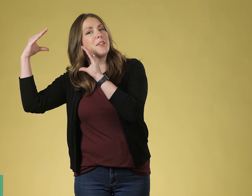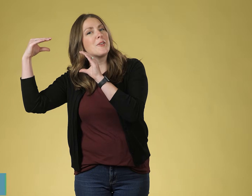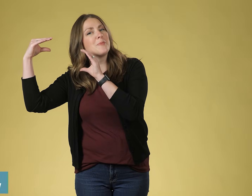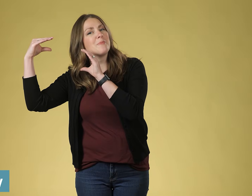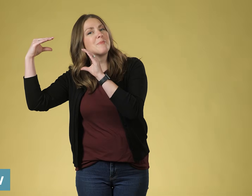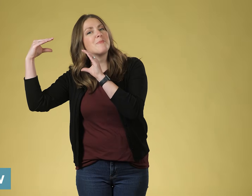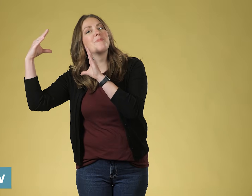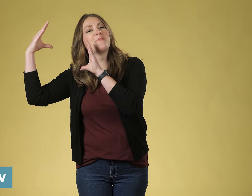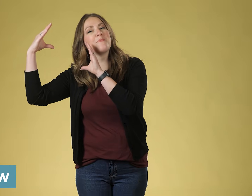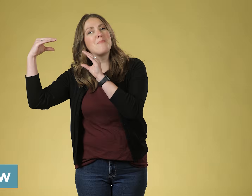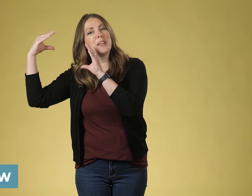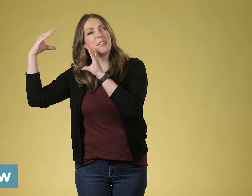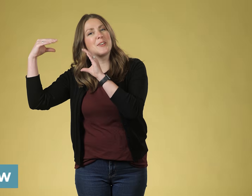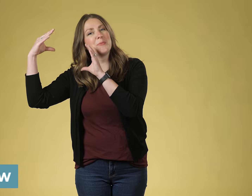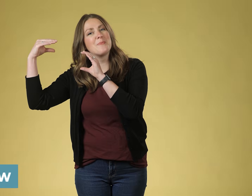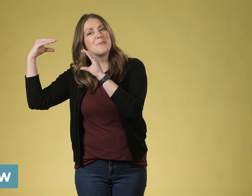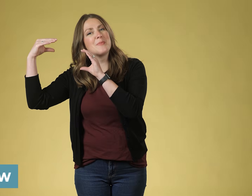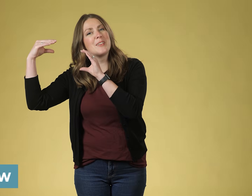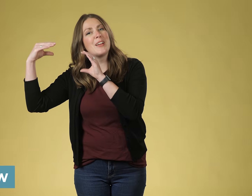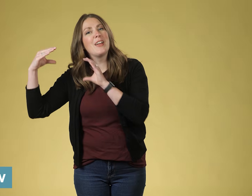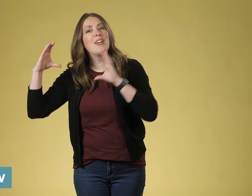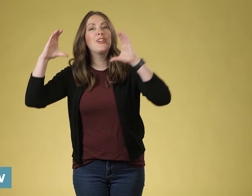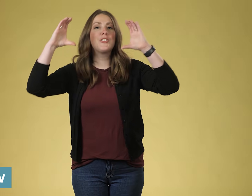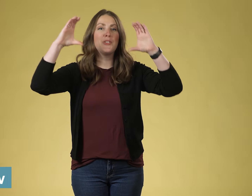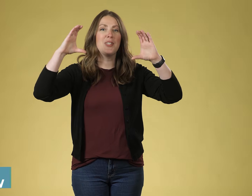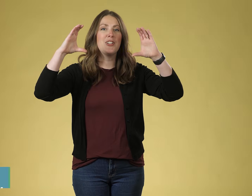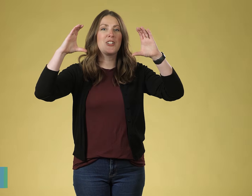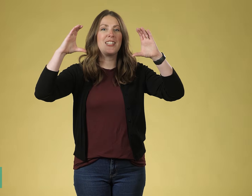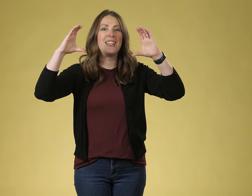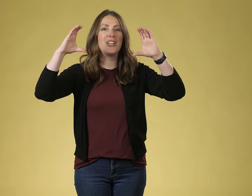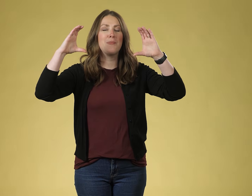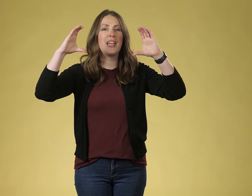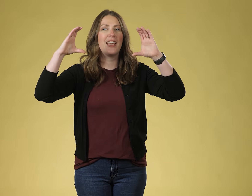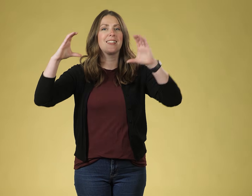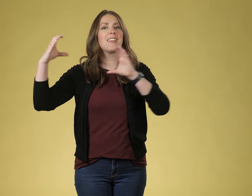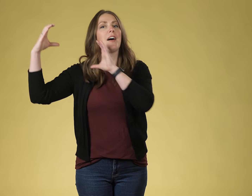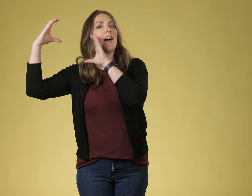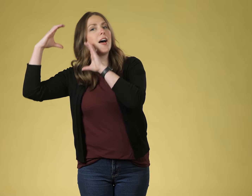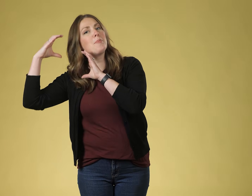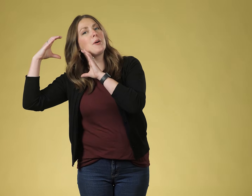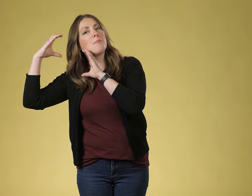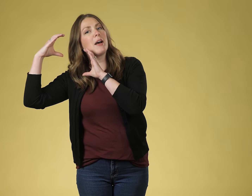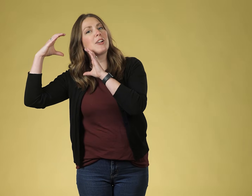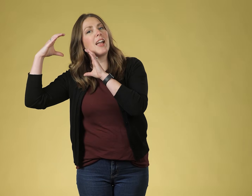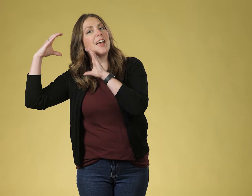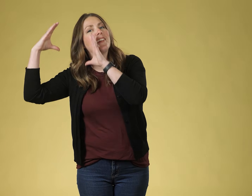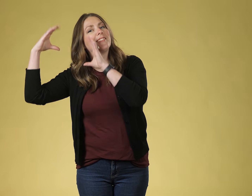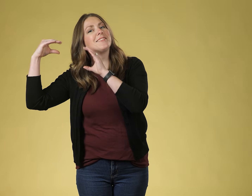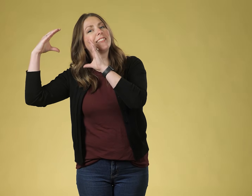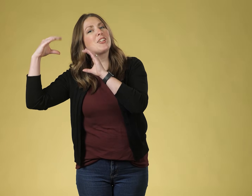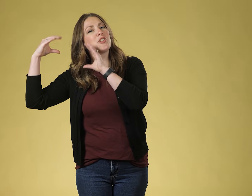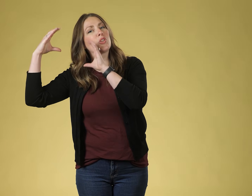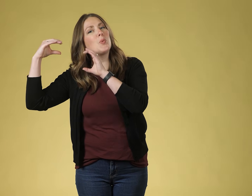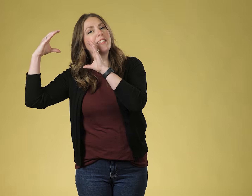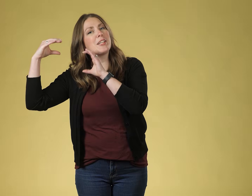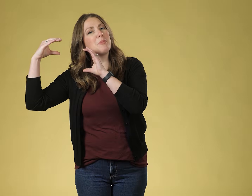Pillow, pillow. You're using your C-shaped hands up by your head like you're squeezing a